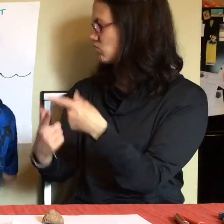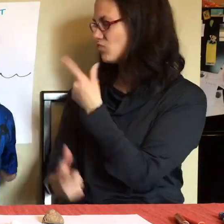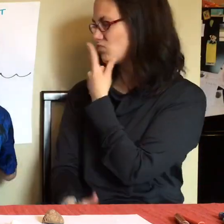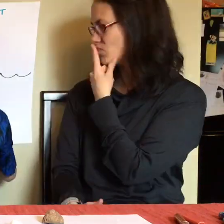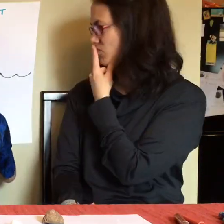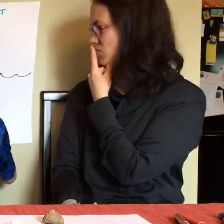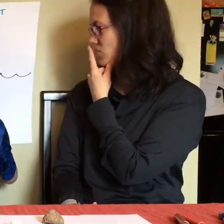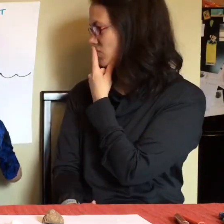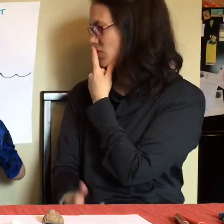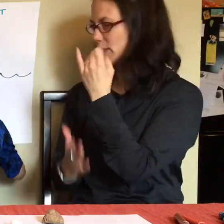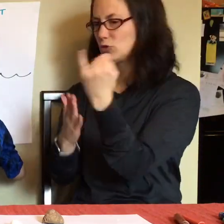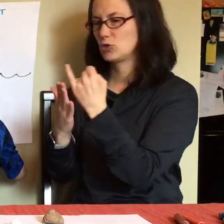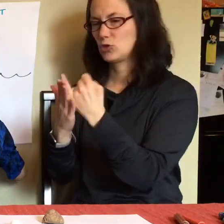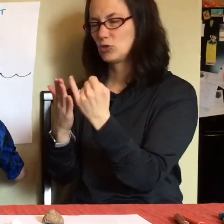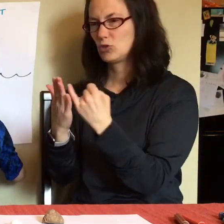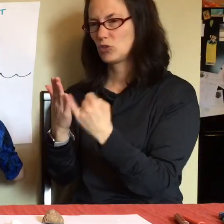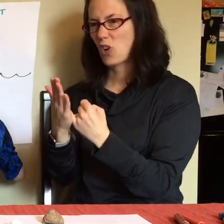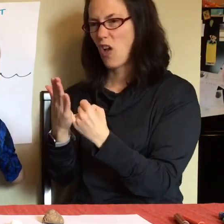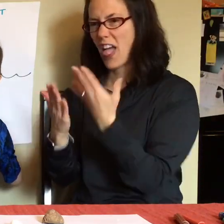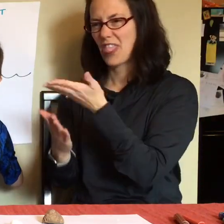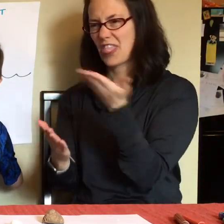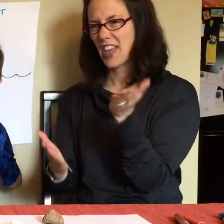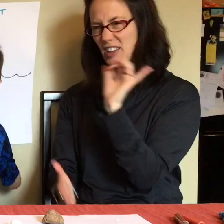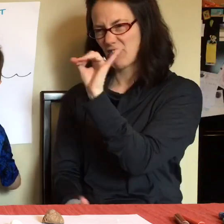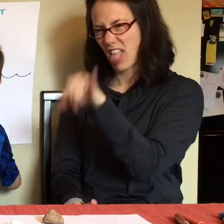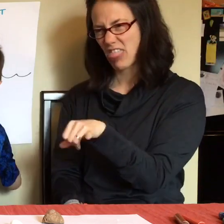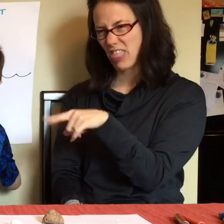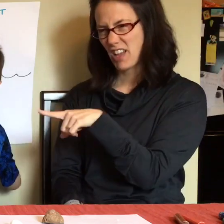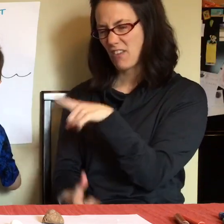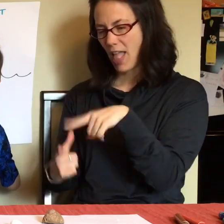you draw the little thing right here, and the 2 feet.